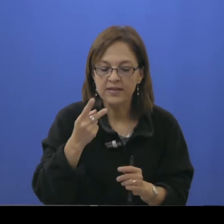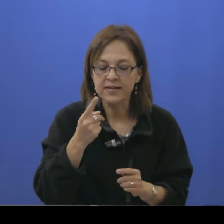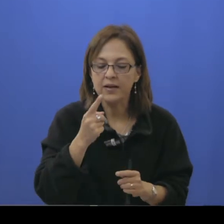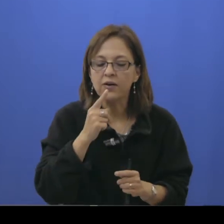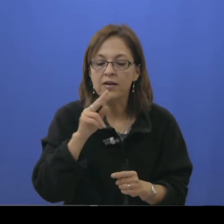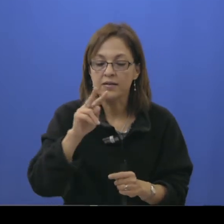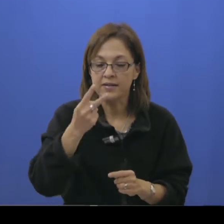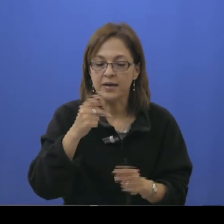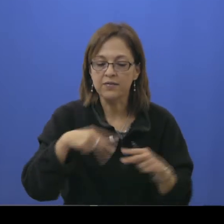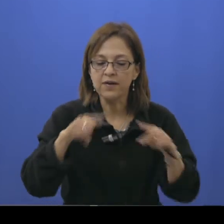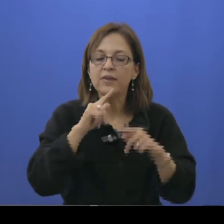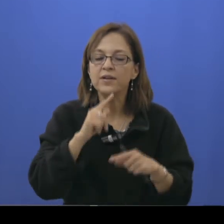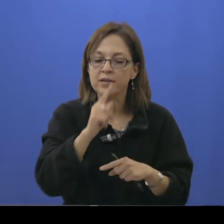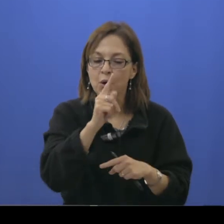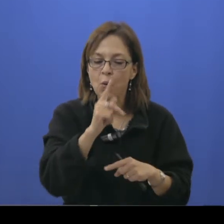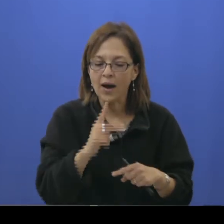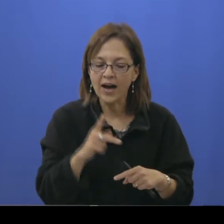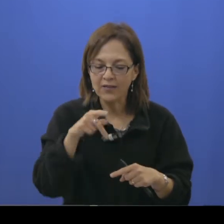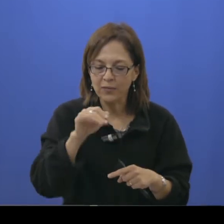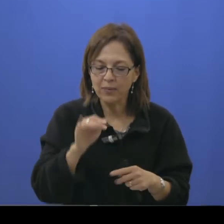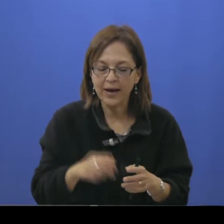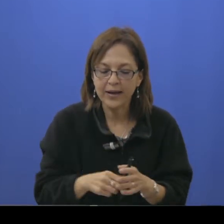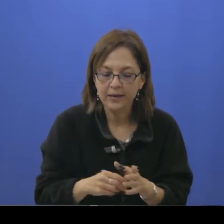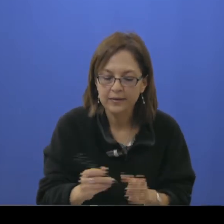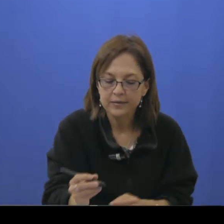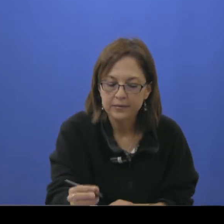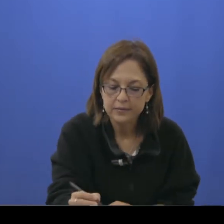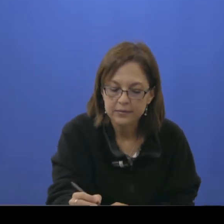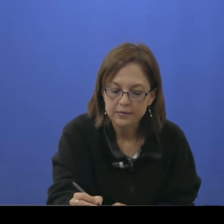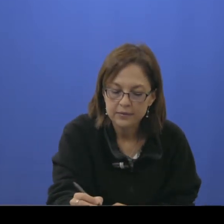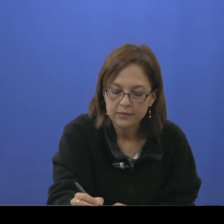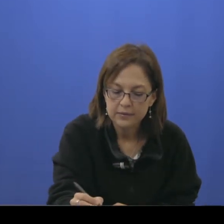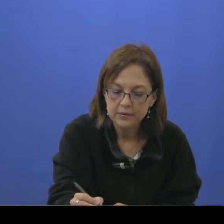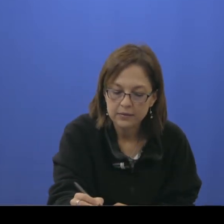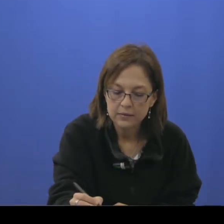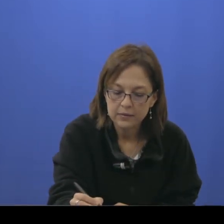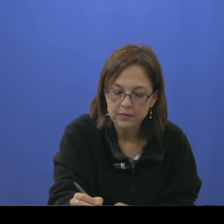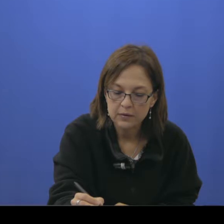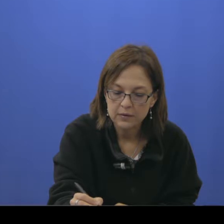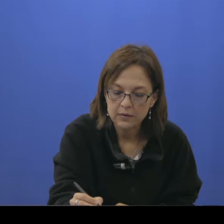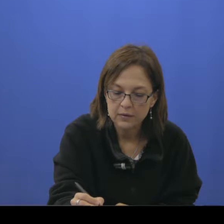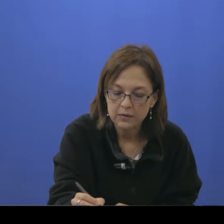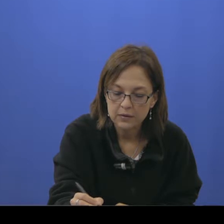The second value is 1/2 of pi.